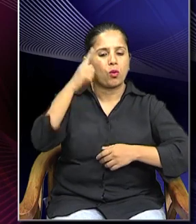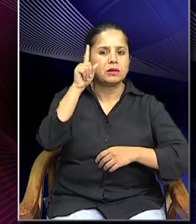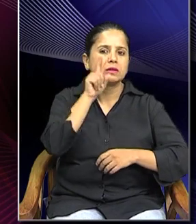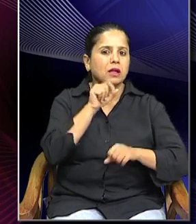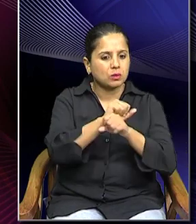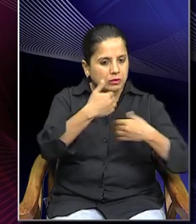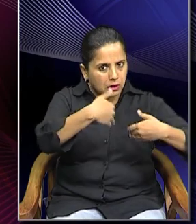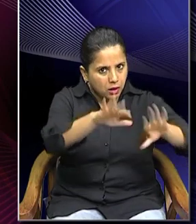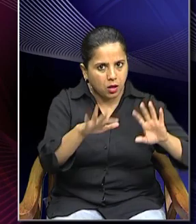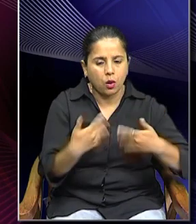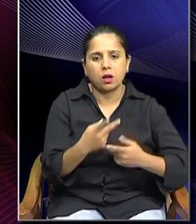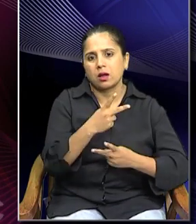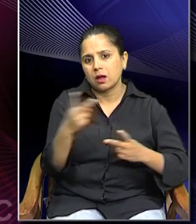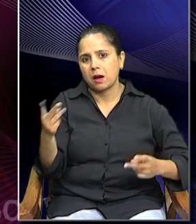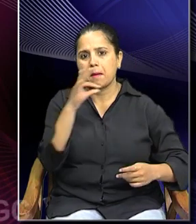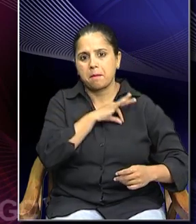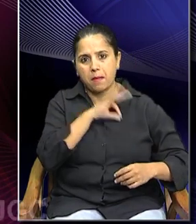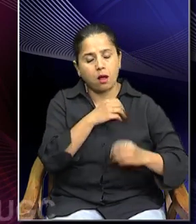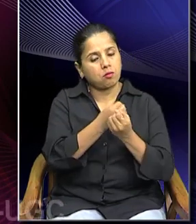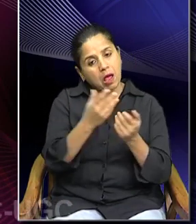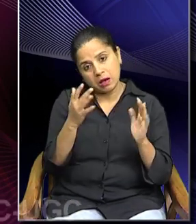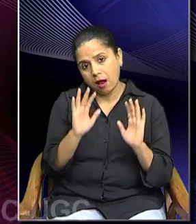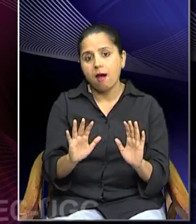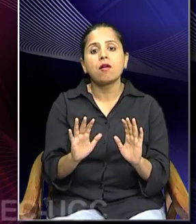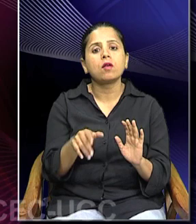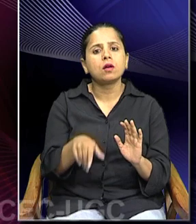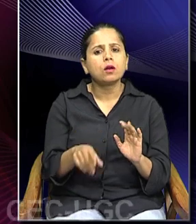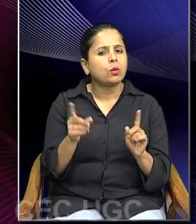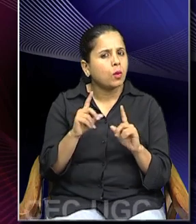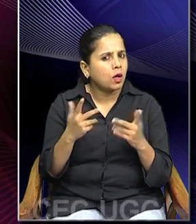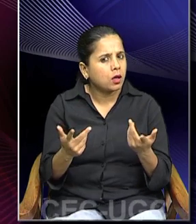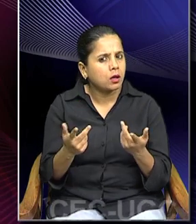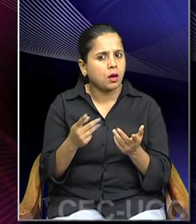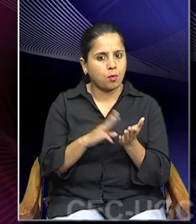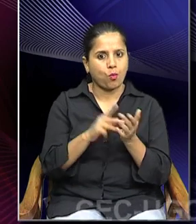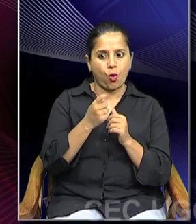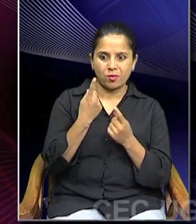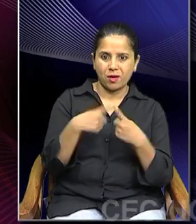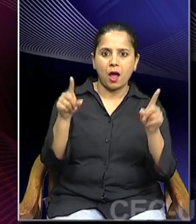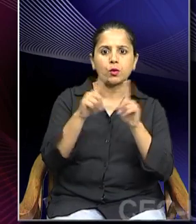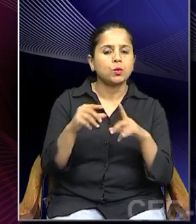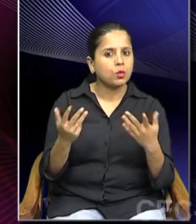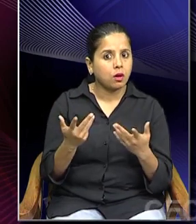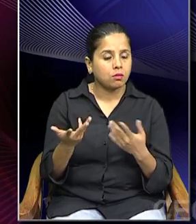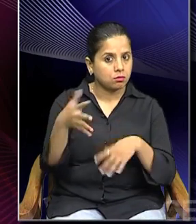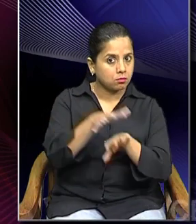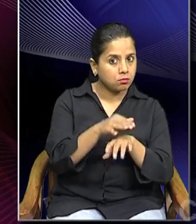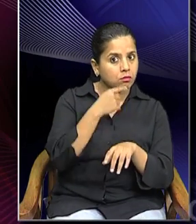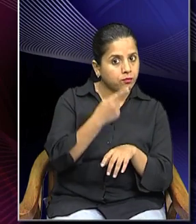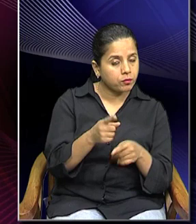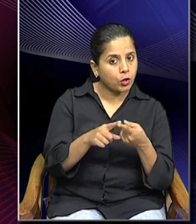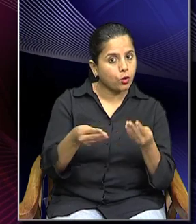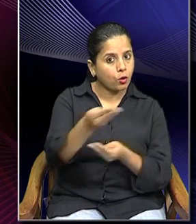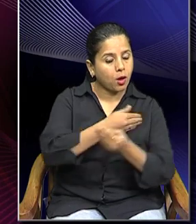for other kind of monetary benefit. So, where is the question of morality? Does it imply that